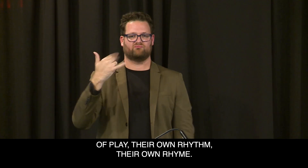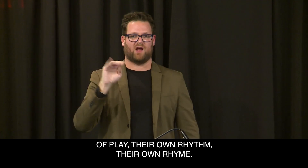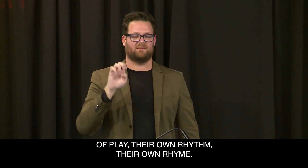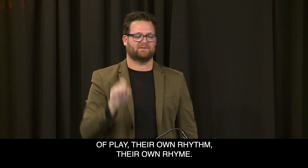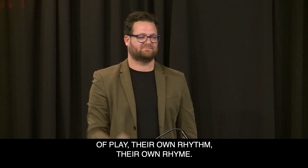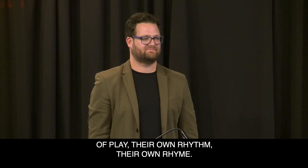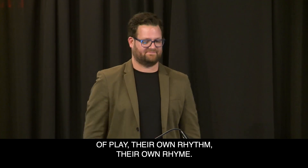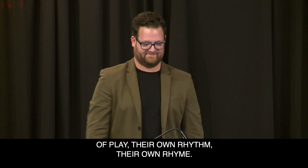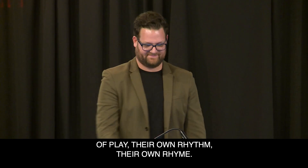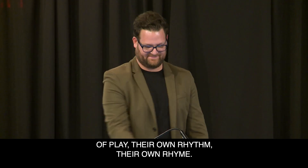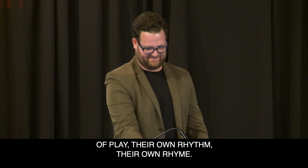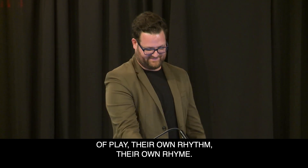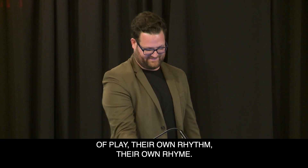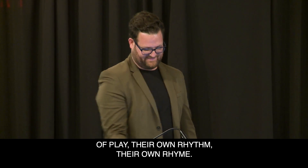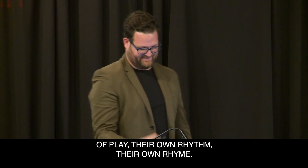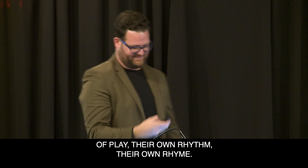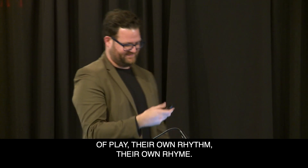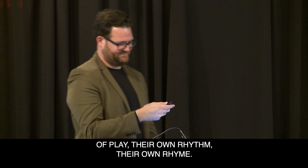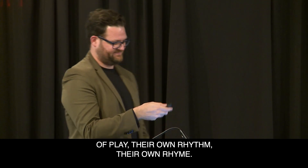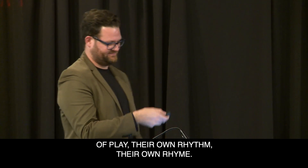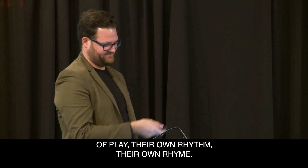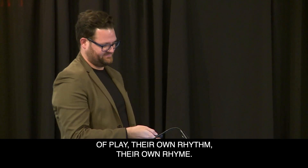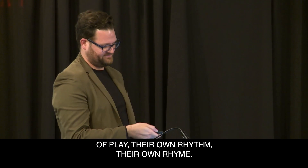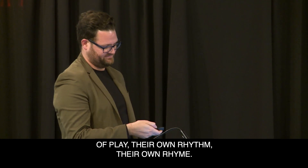own rhythm, their own rhyme.